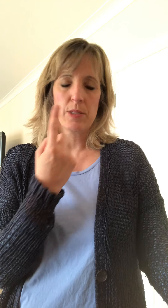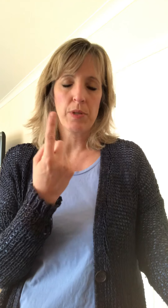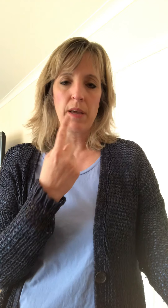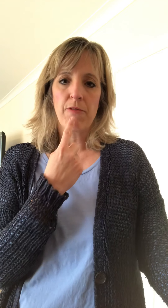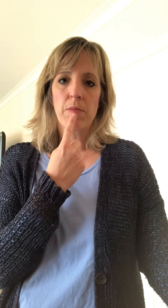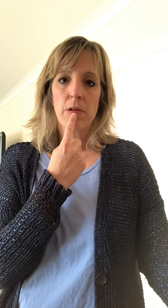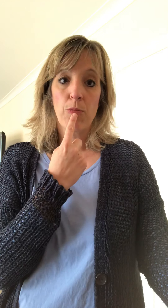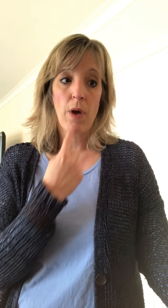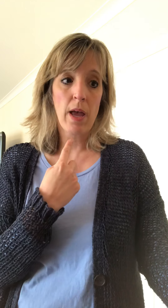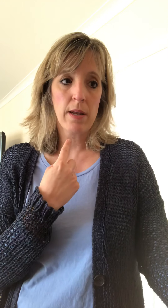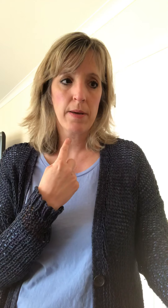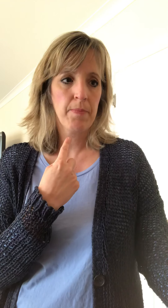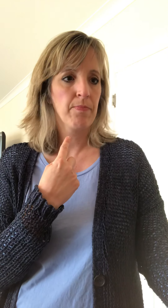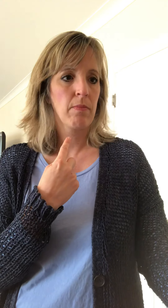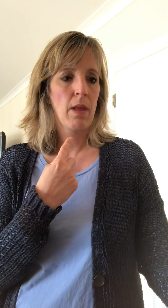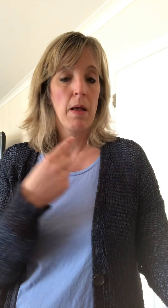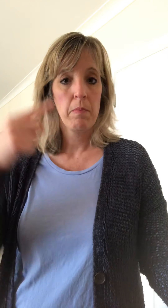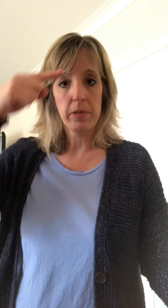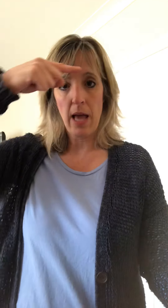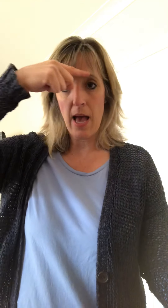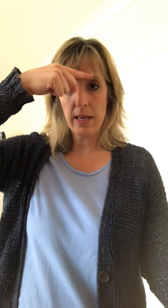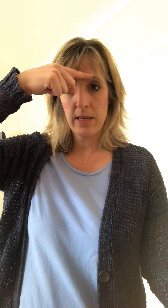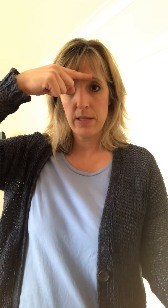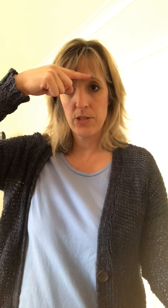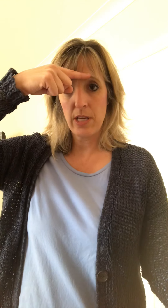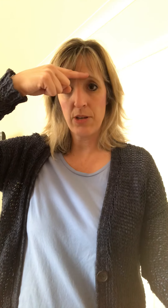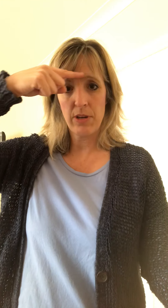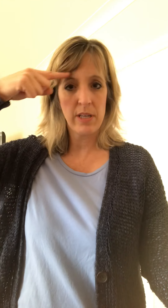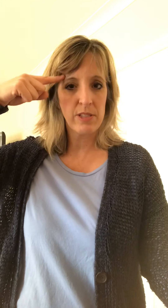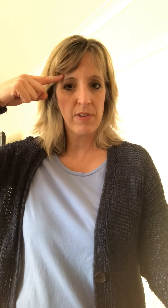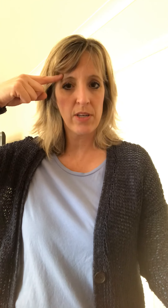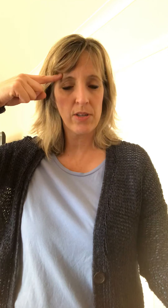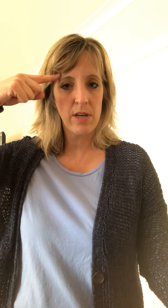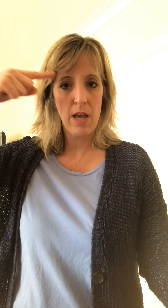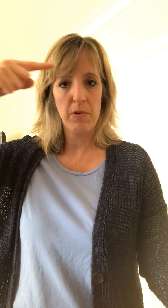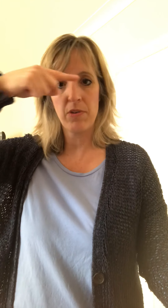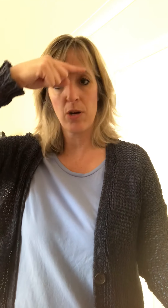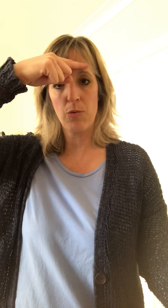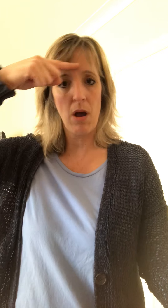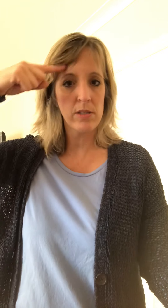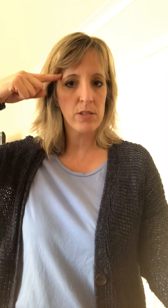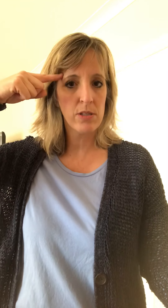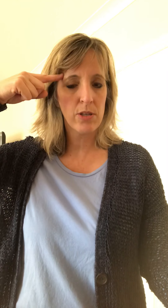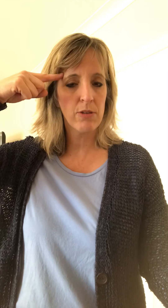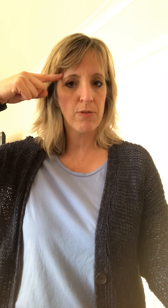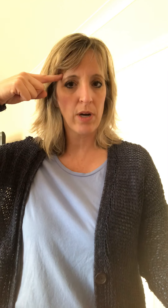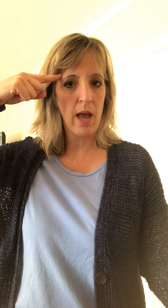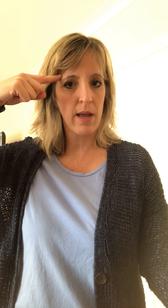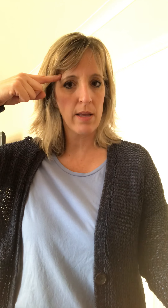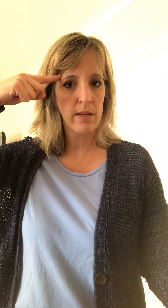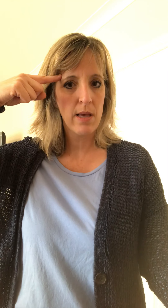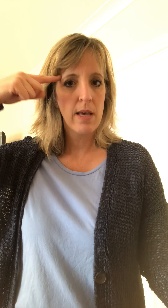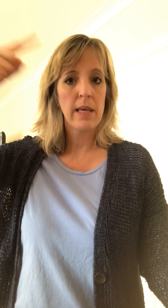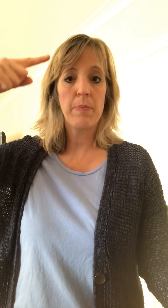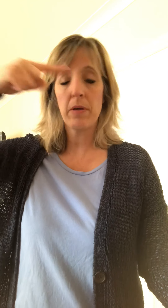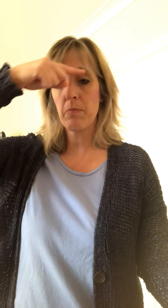where they get it from. So red, black, so you take your index finger and move it across your forehead. Keep it, make